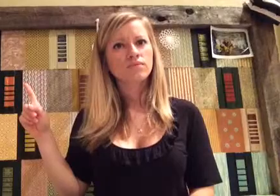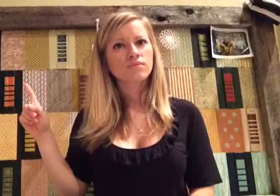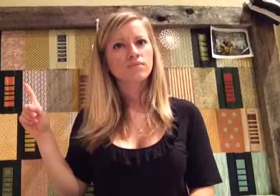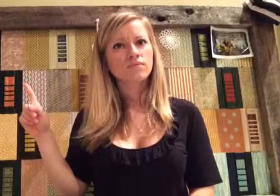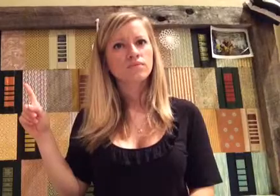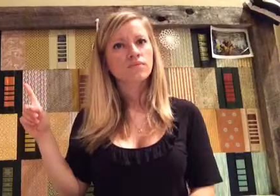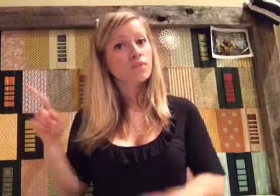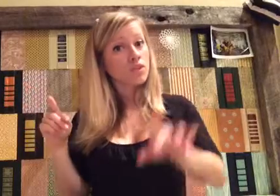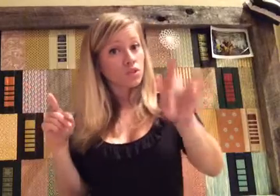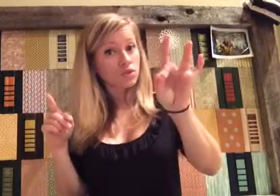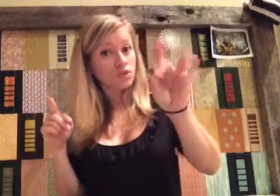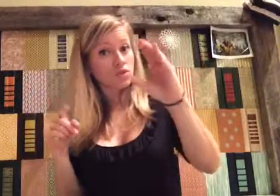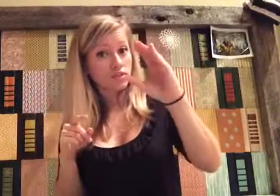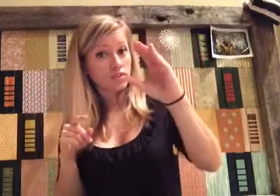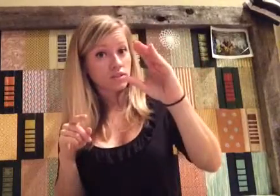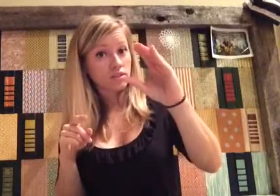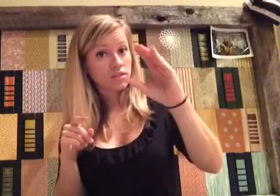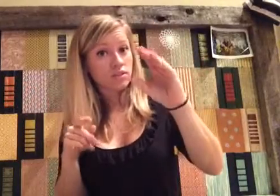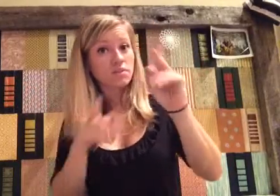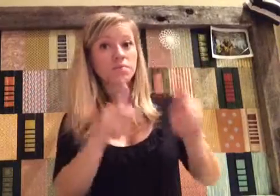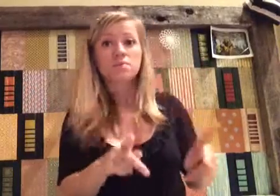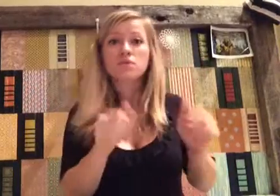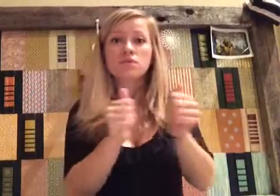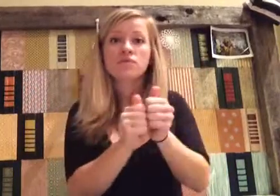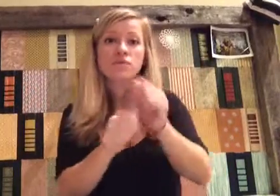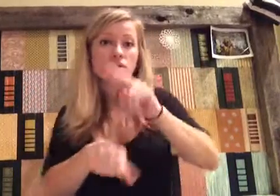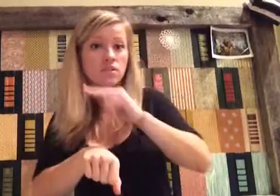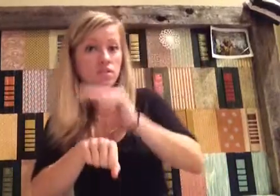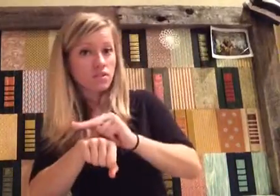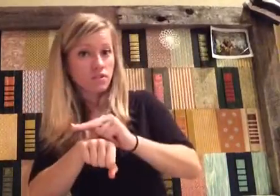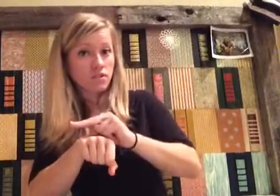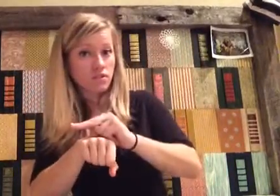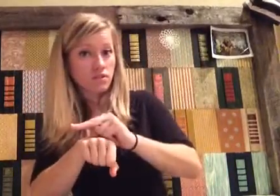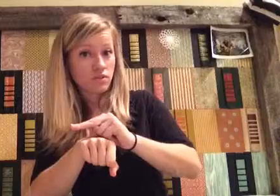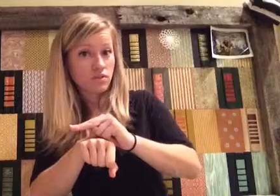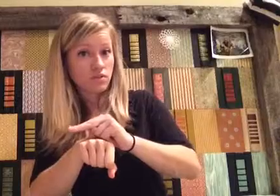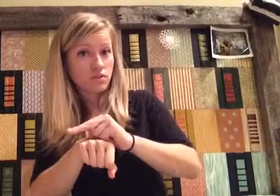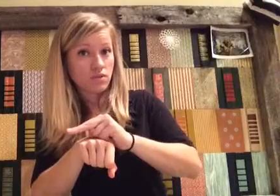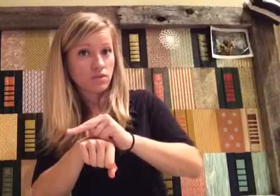Did you choose C, person versus nature, as your answer?